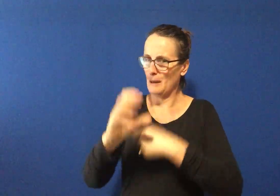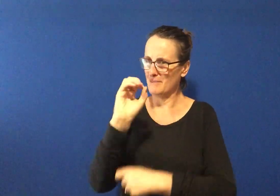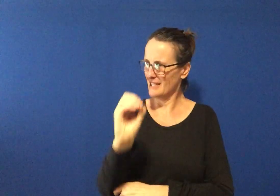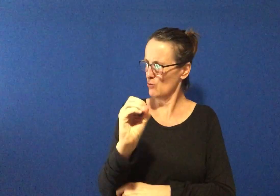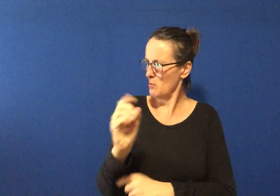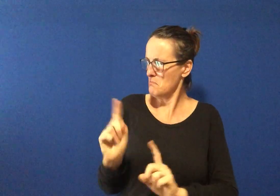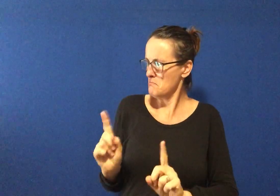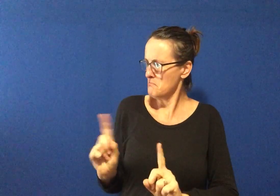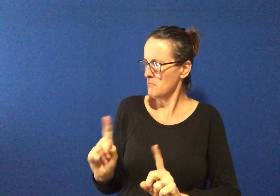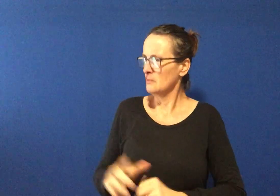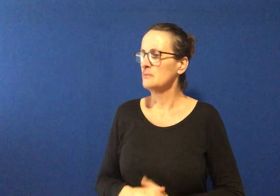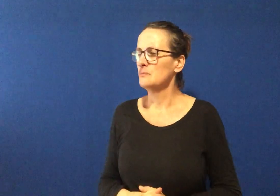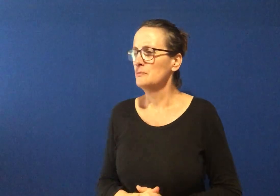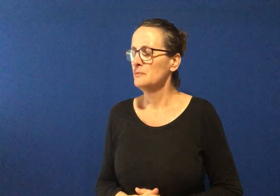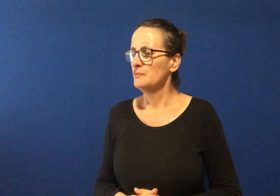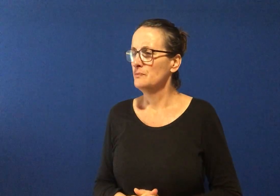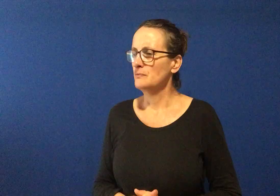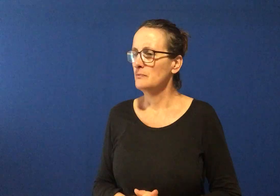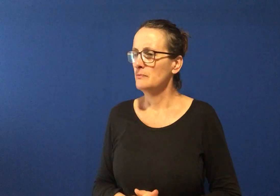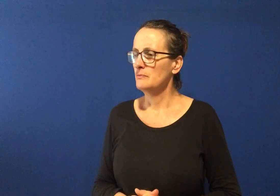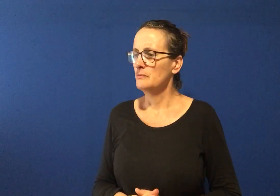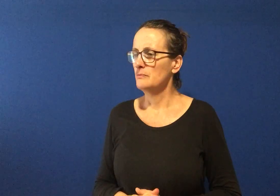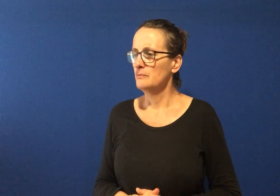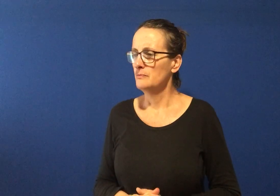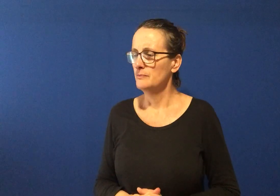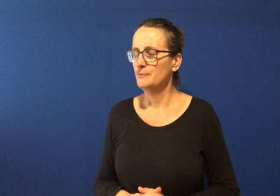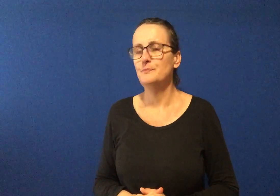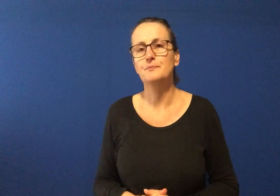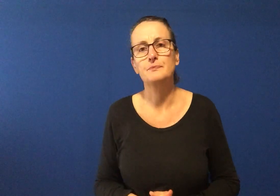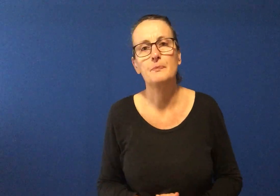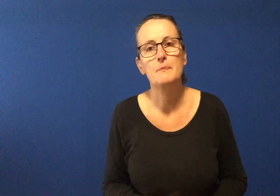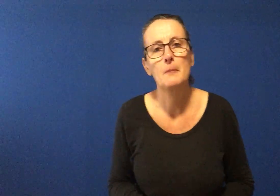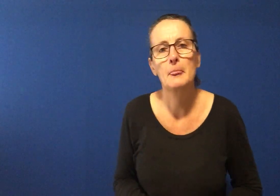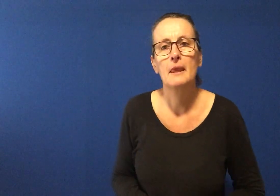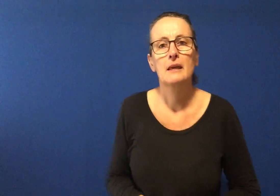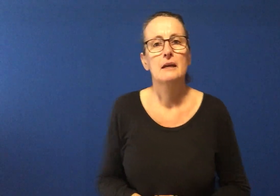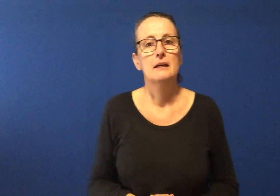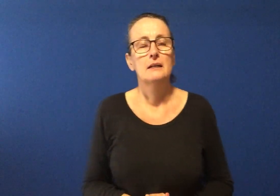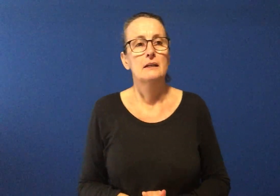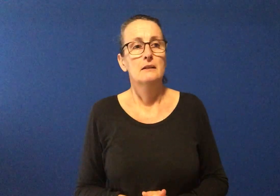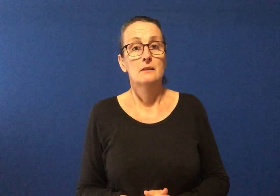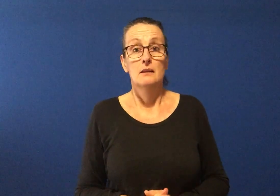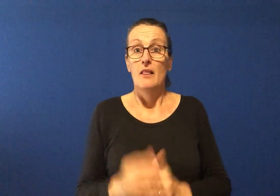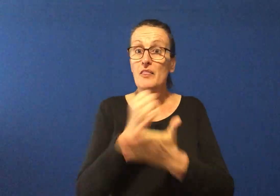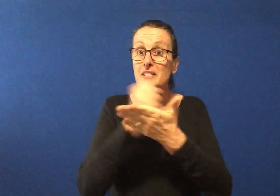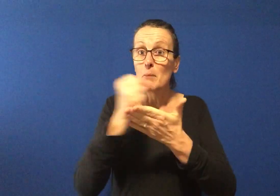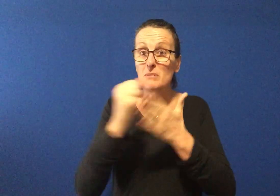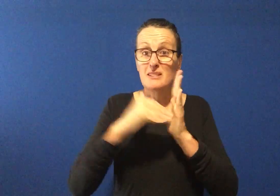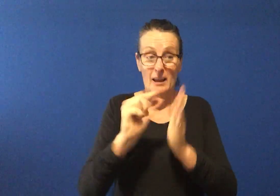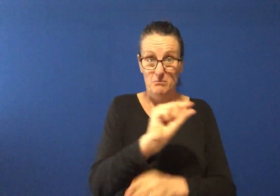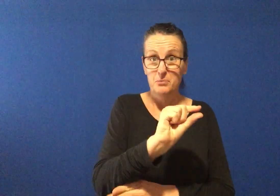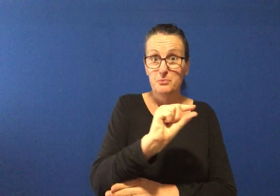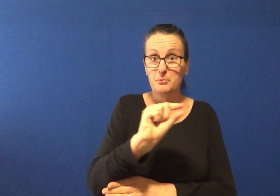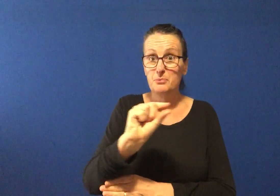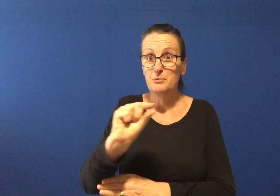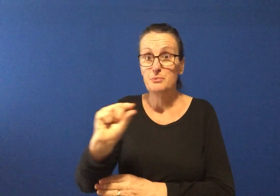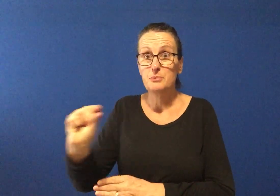those low numbers to maybe not quite to zero? Well, they're not far off zero at the moment, you'd have to assume, and there hasn't been a